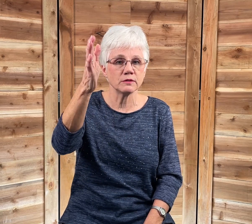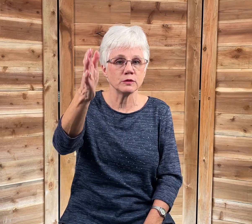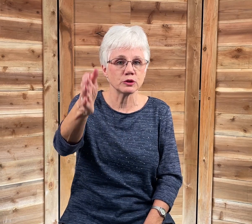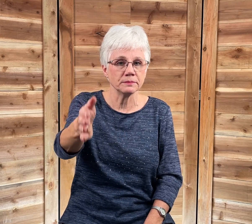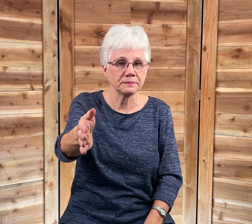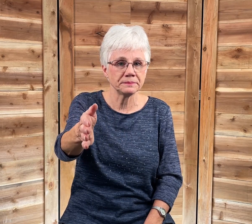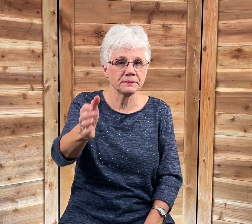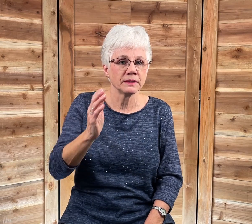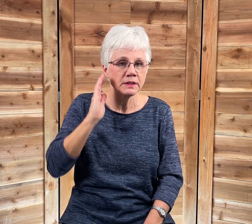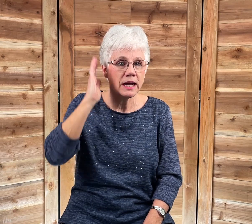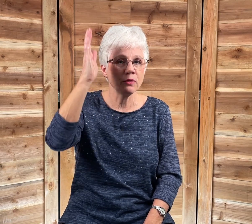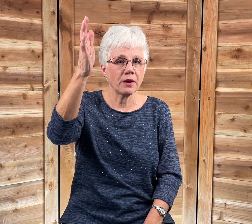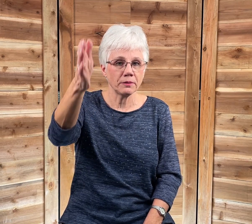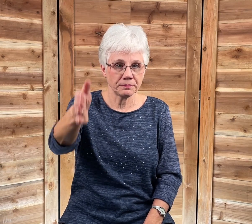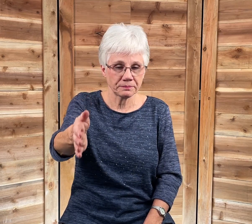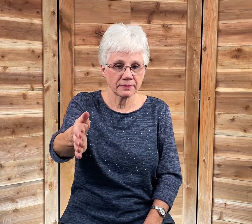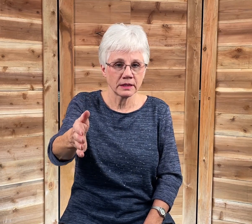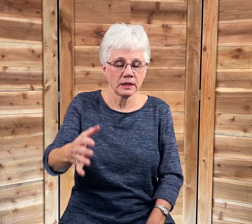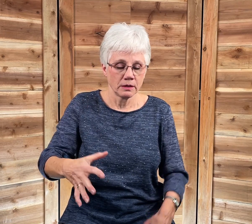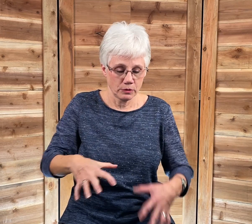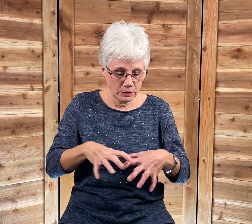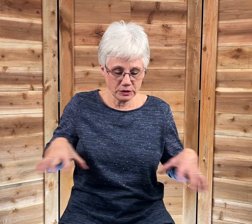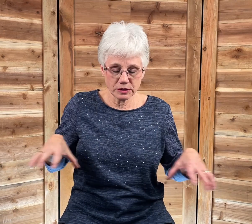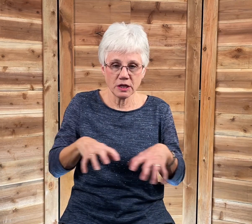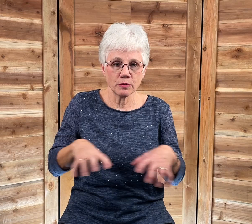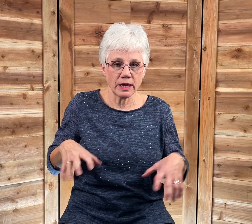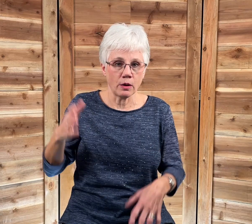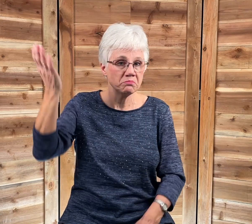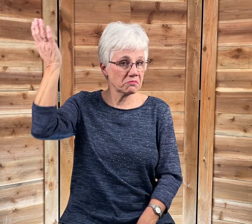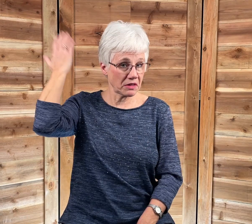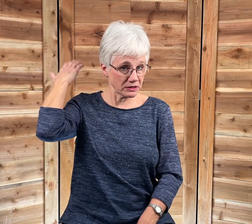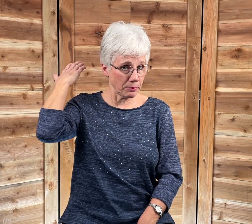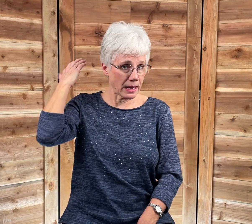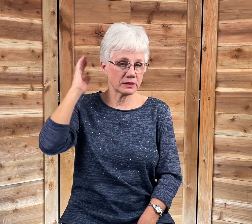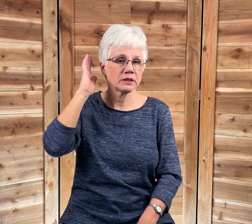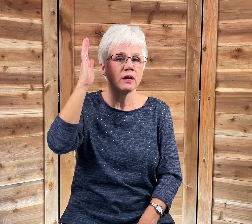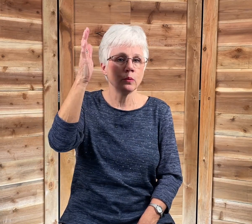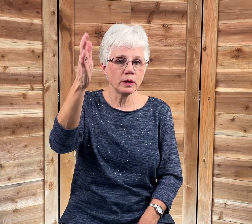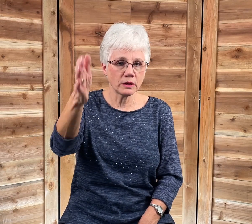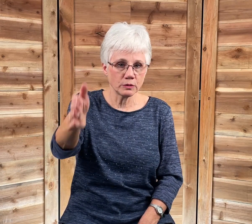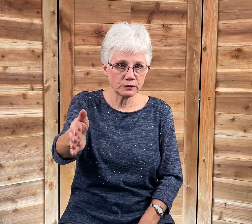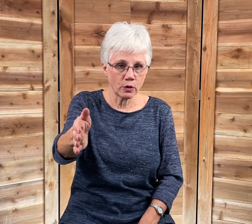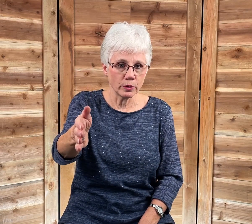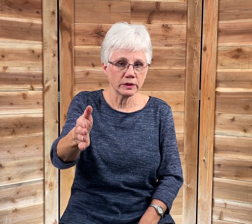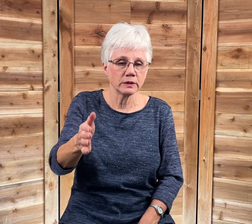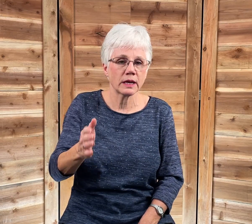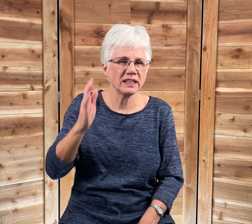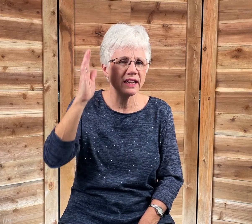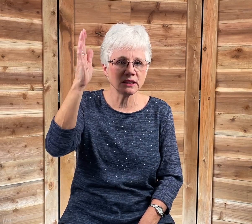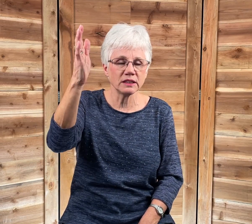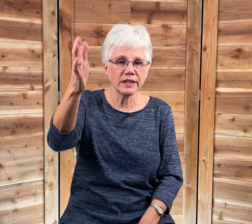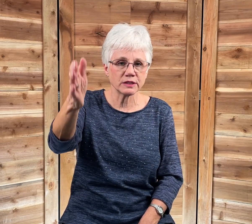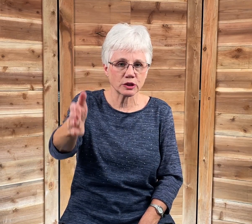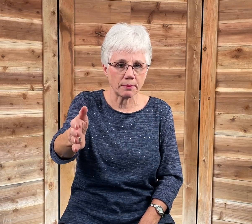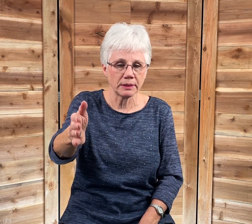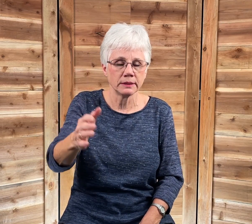is in the future, out there. This is the here and now. That's the past. Will goes forward, kind of like